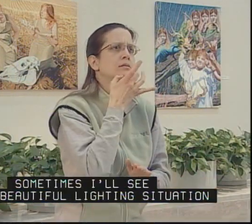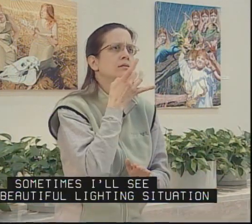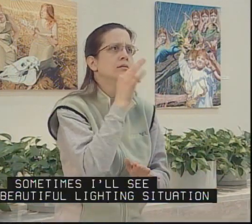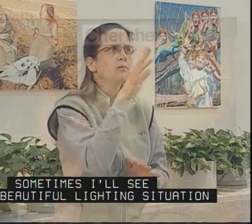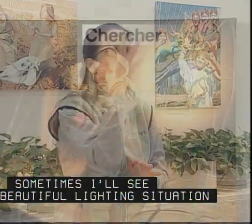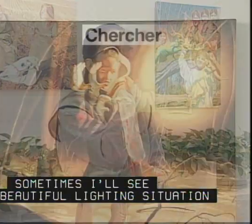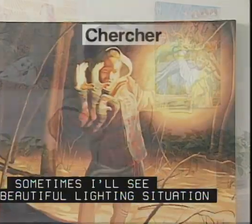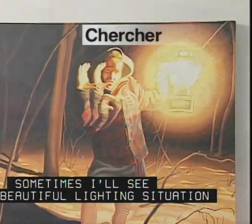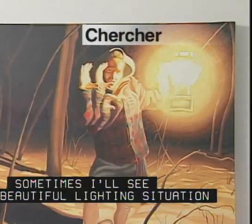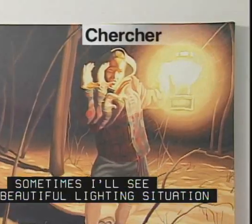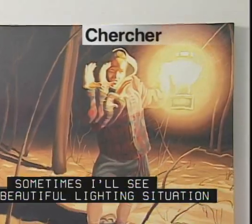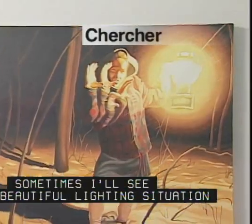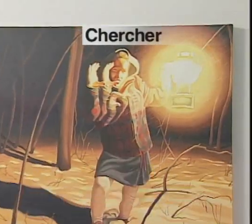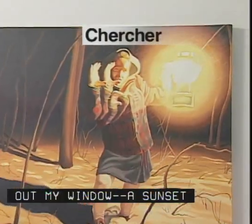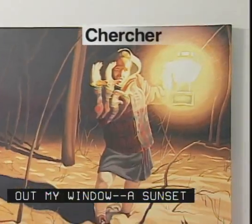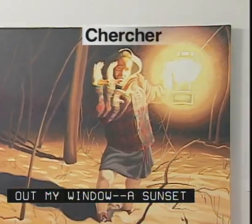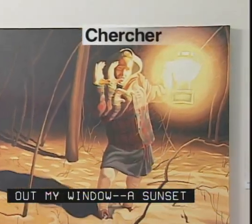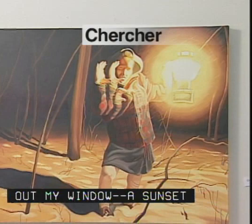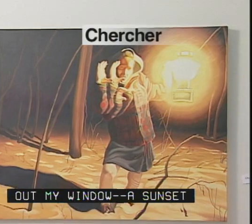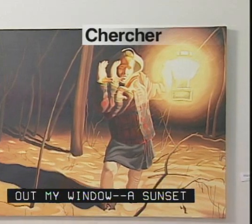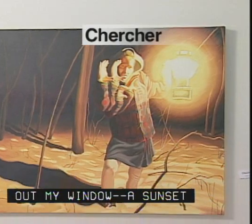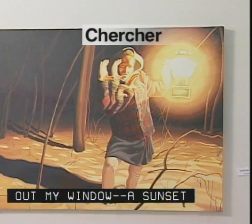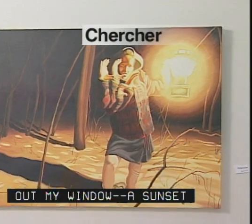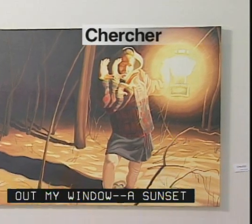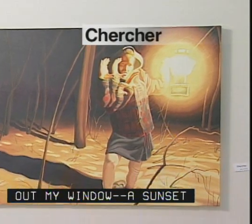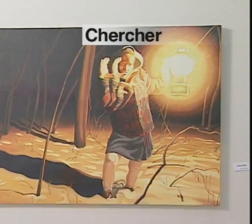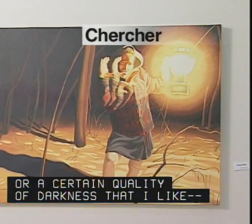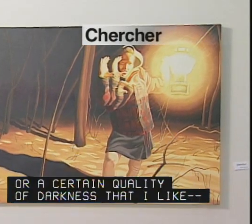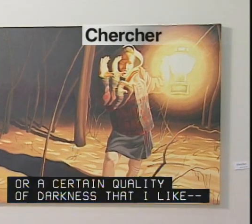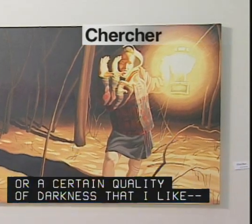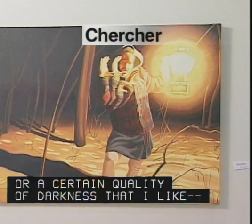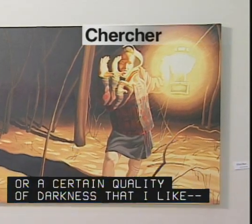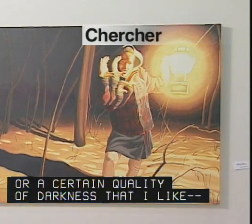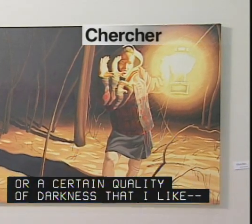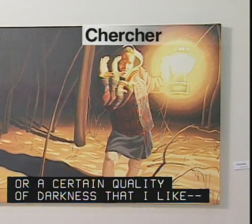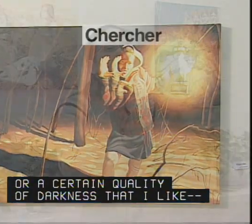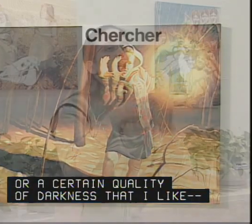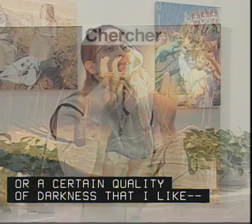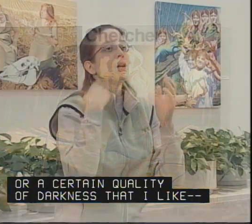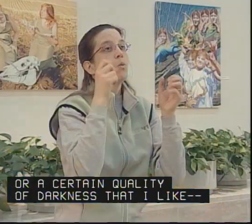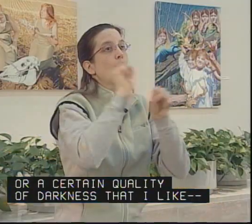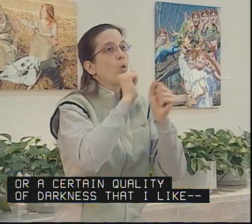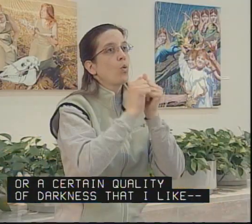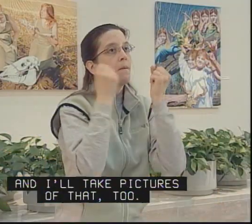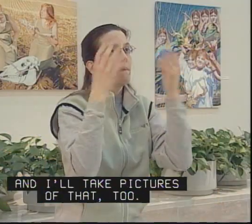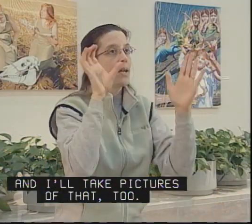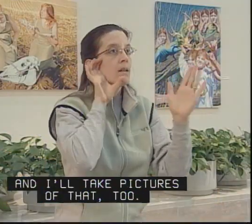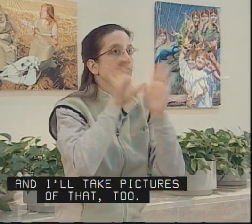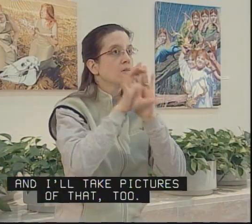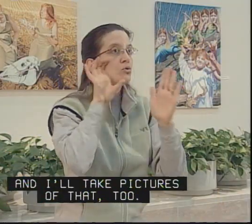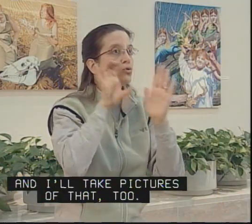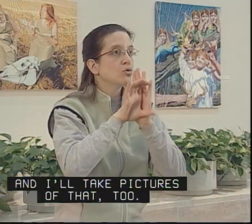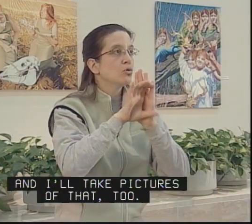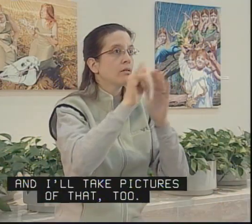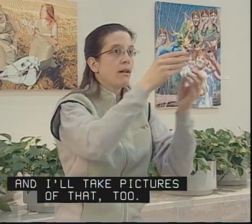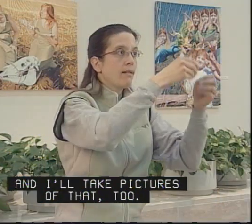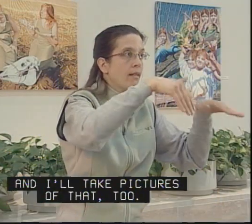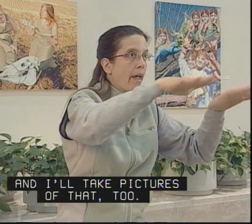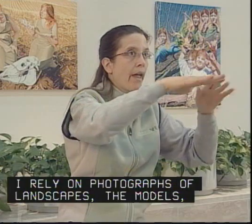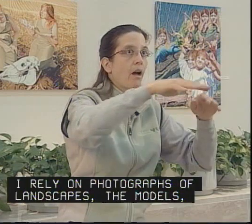see a beautiful lighting situation out my window, a sunset or a certain quality of darkness that I like, and I'll take pictures of that too. I rely